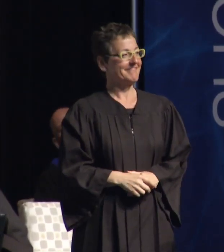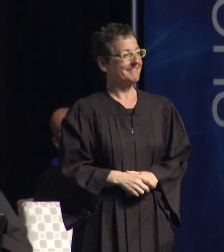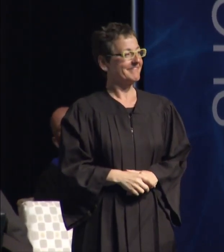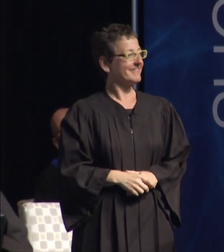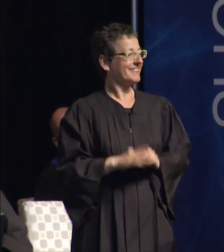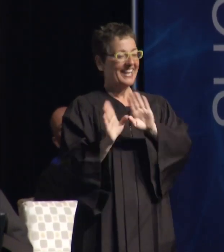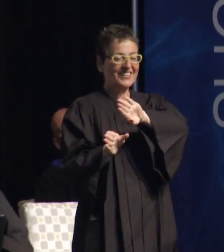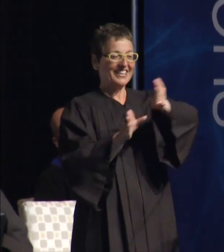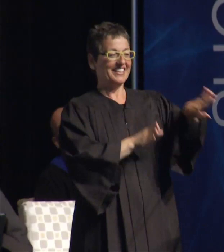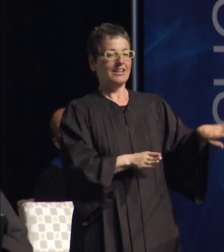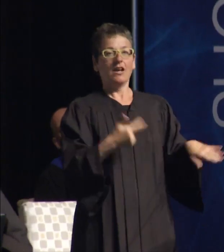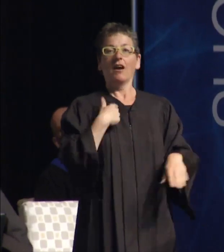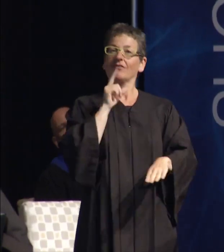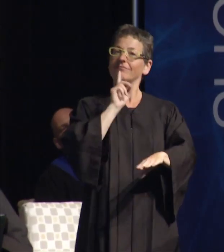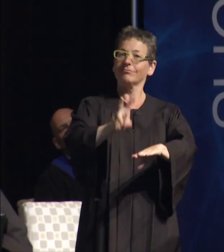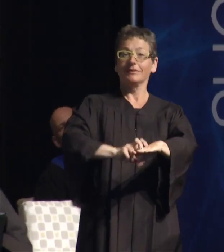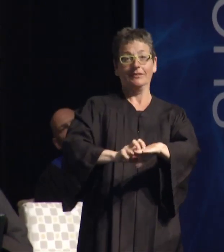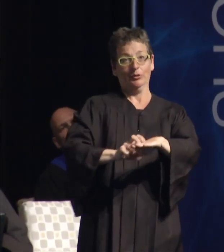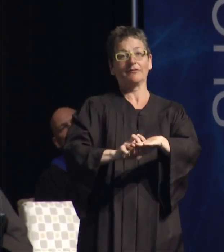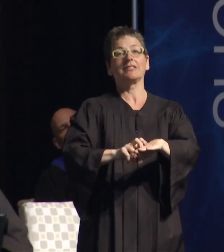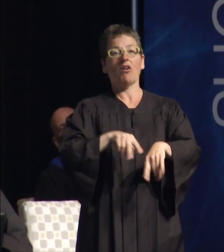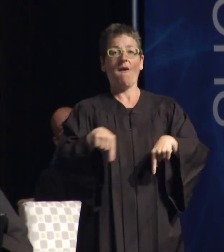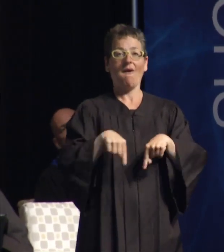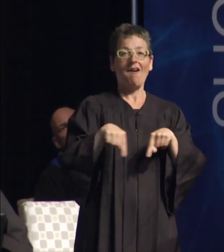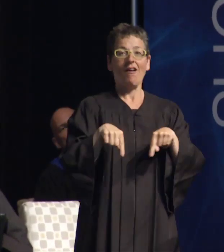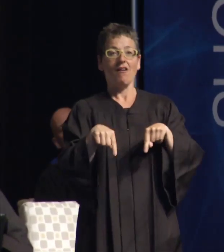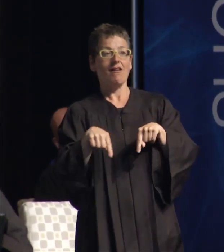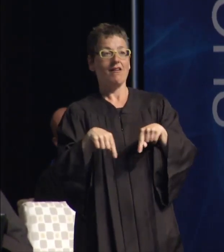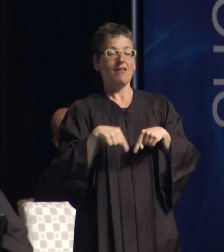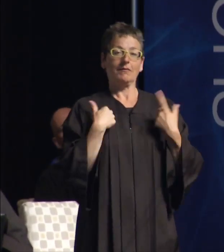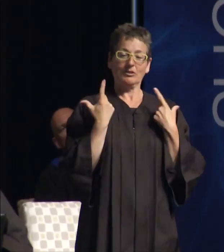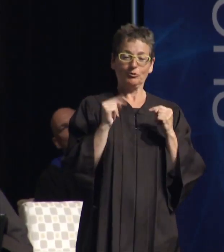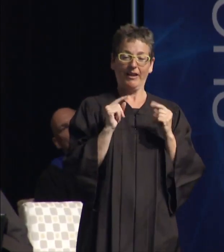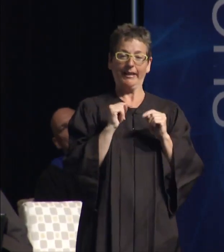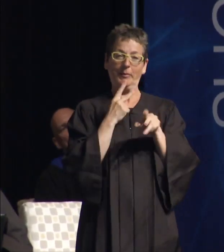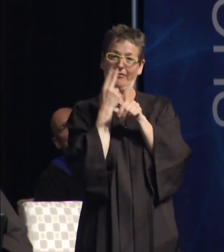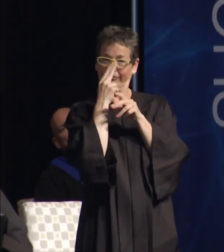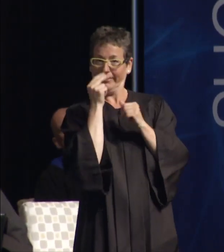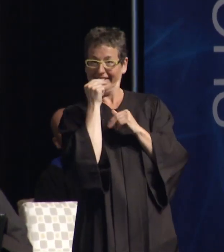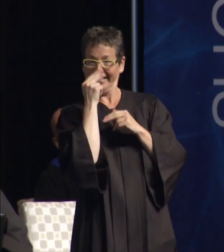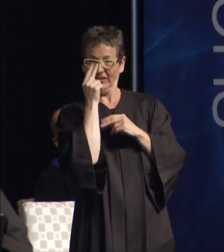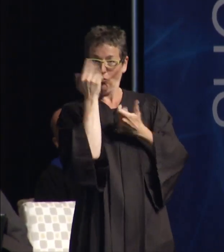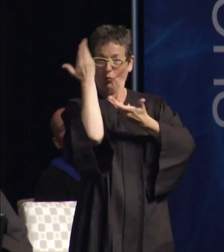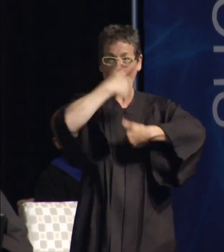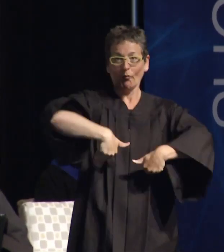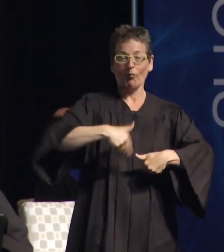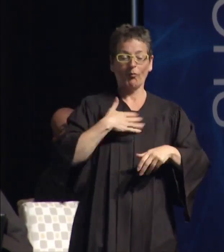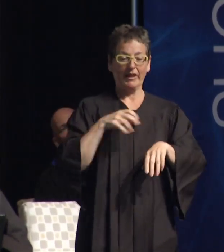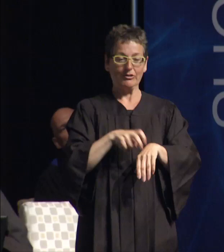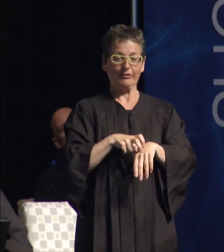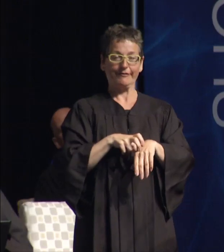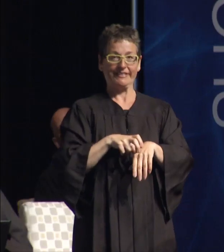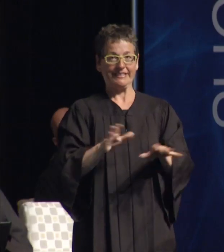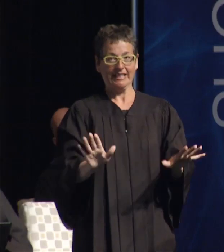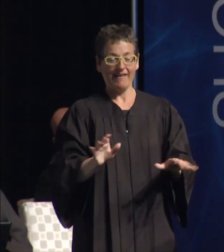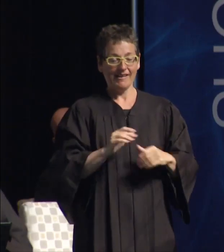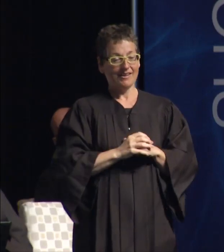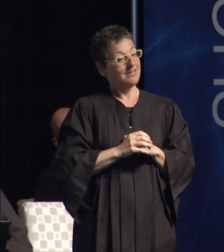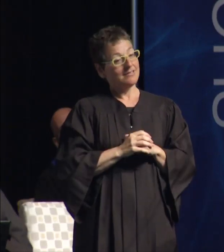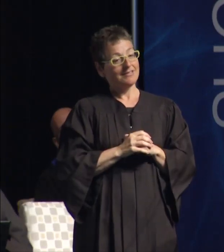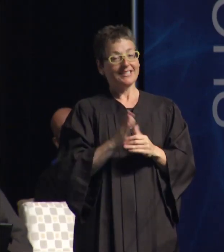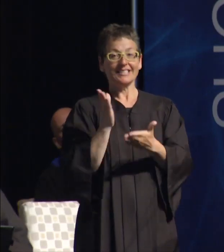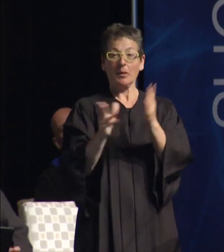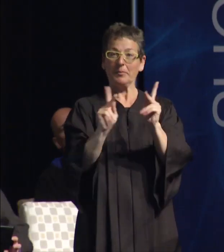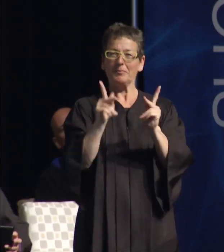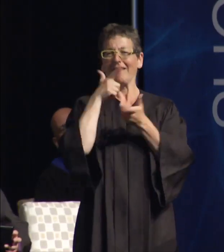All kidding aside, I'm pretty nervous up here. I try to use humor to camouflage my nerves. Some people